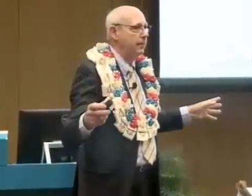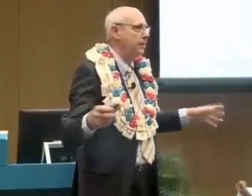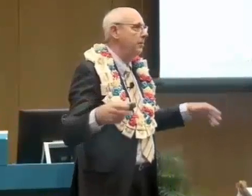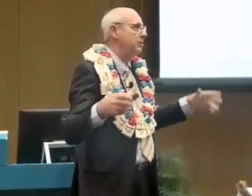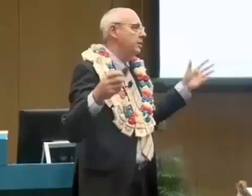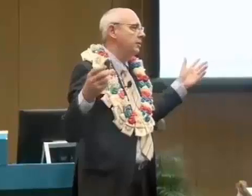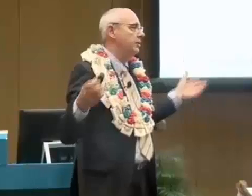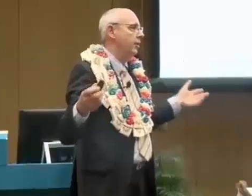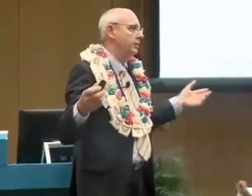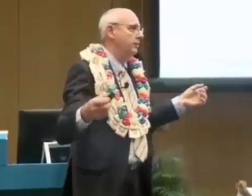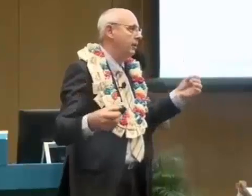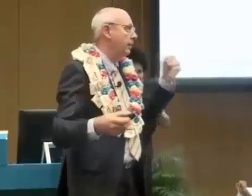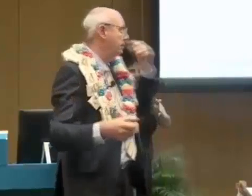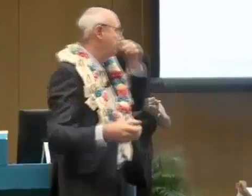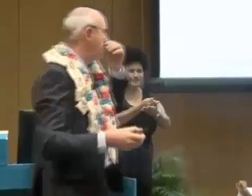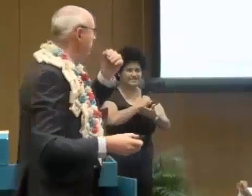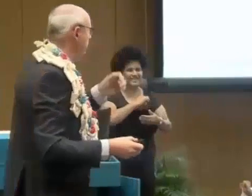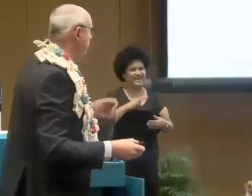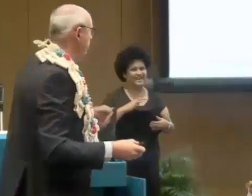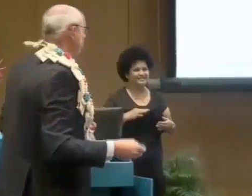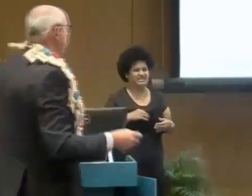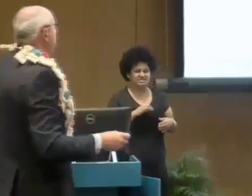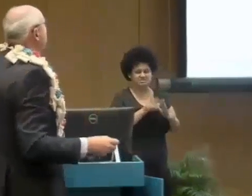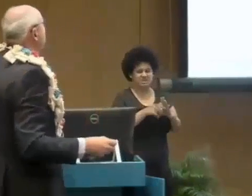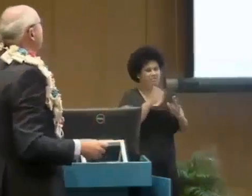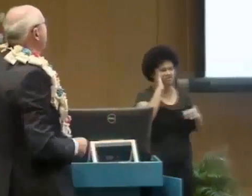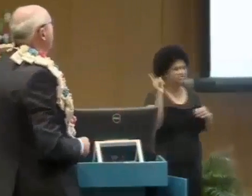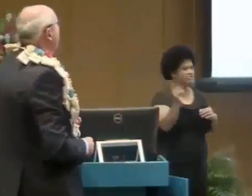again. And they might see them at graduation if they're lucky.